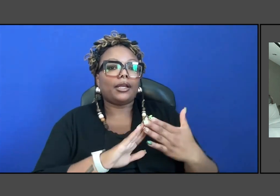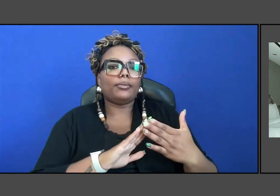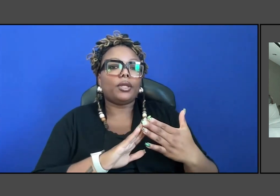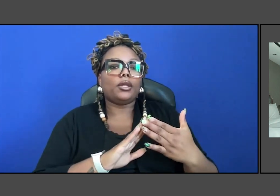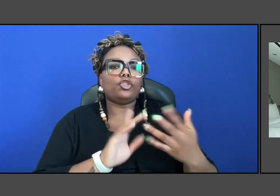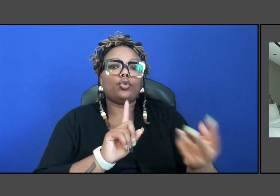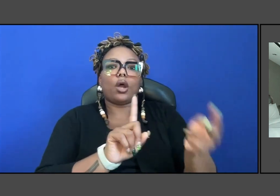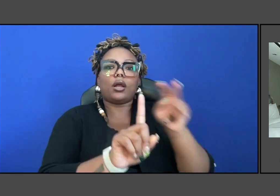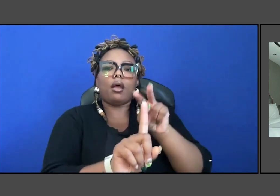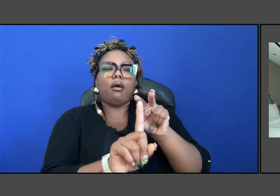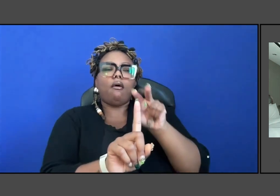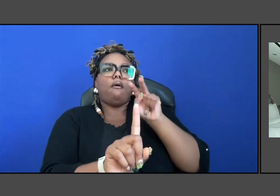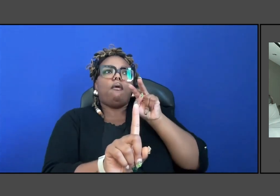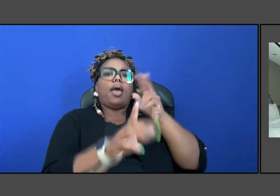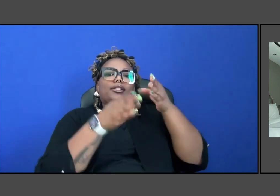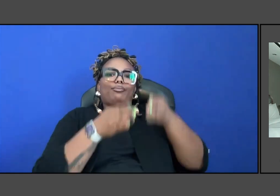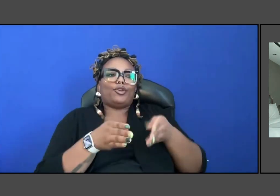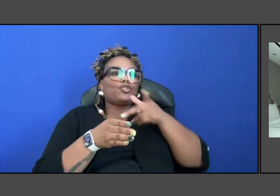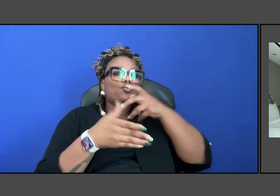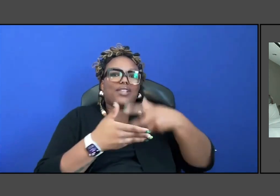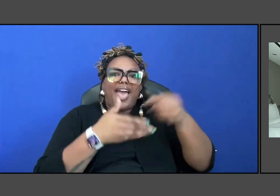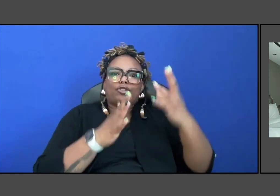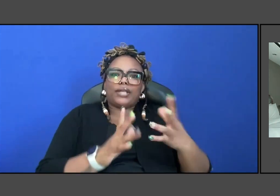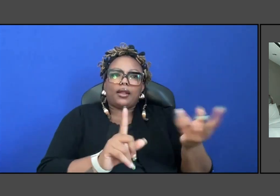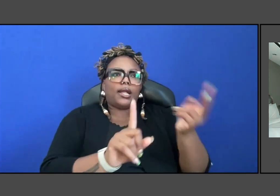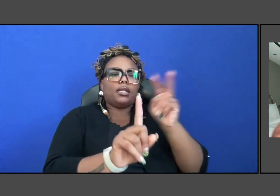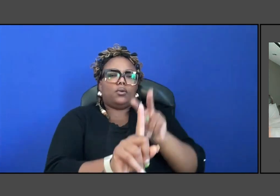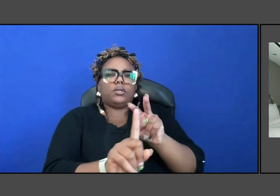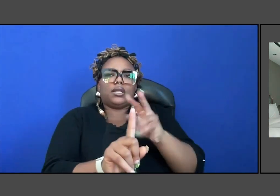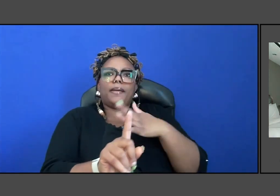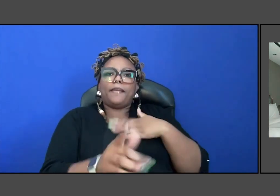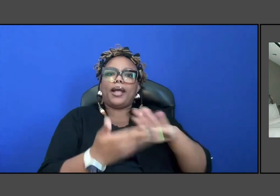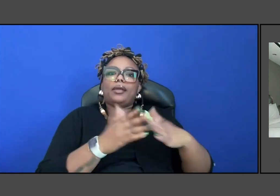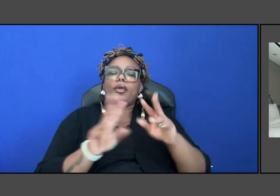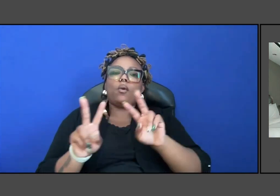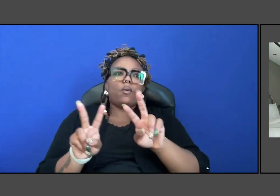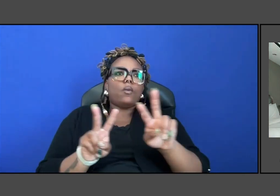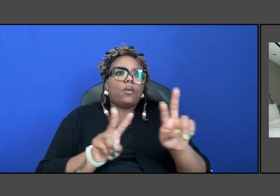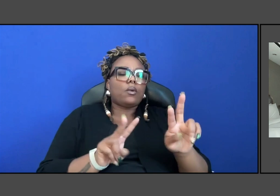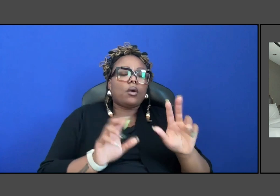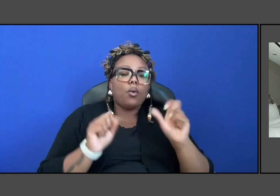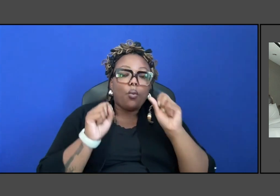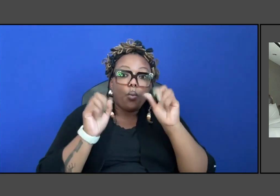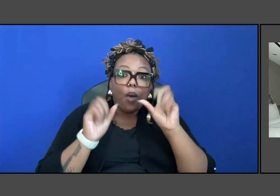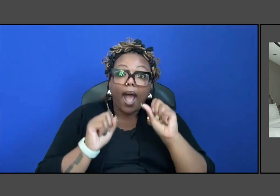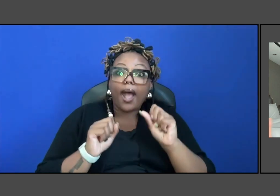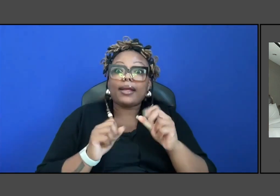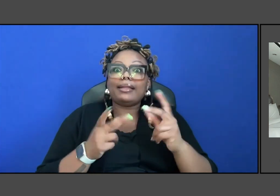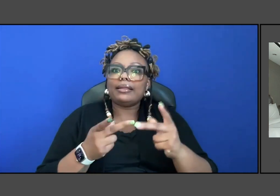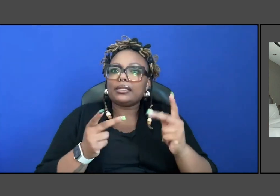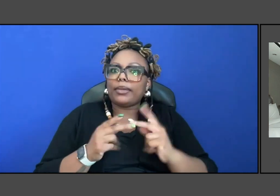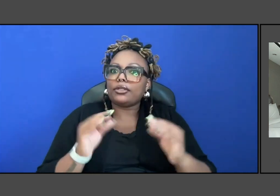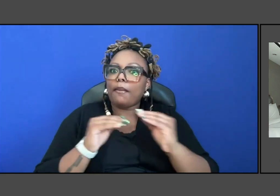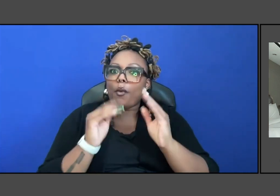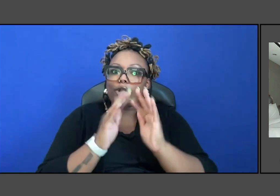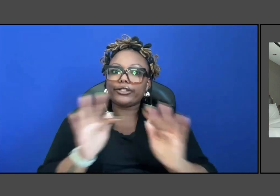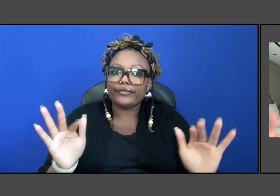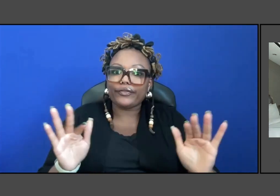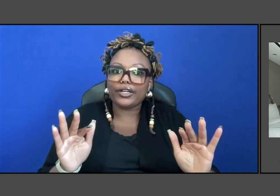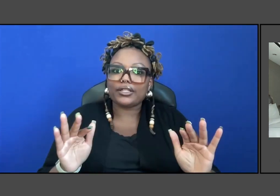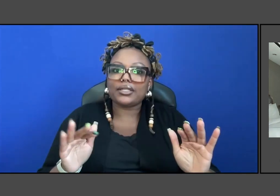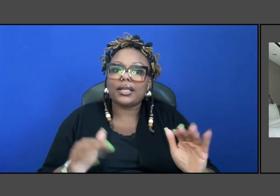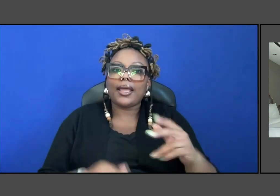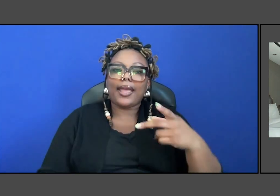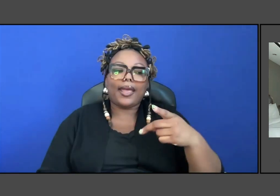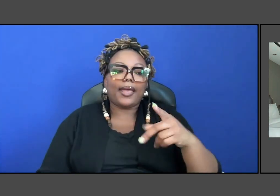outsider. And realize that, wow, in this place that was so much more diverse there in Palo Alto, California,